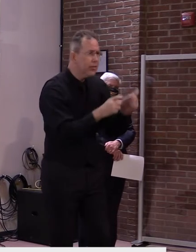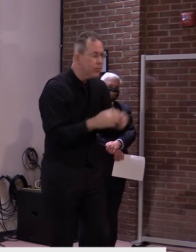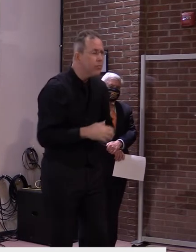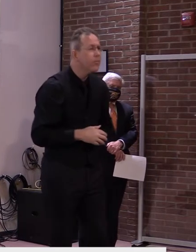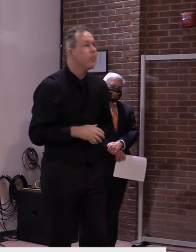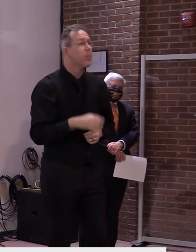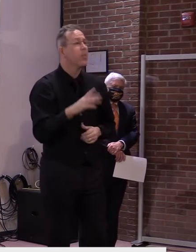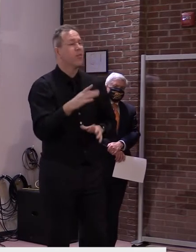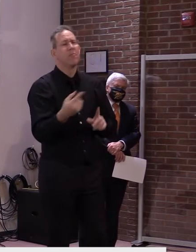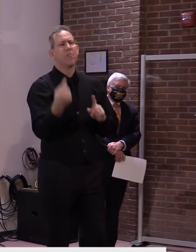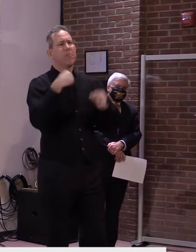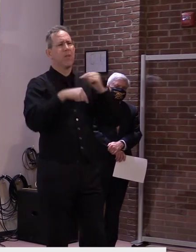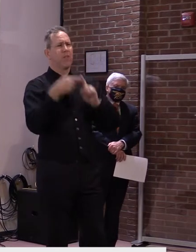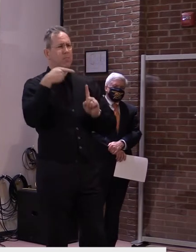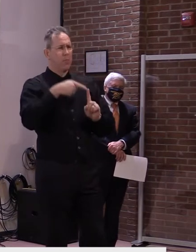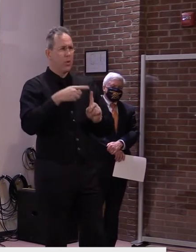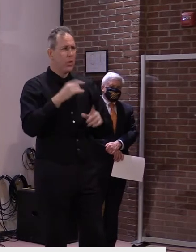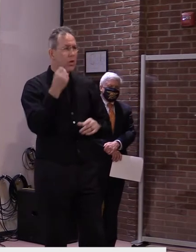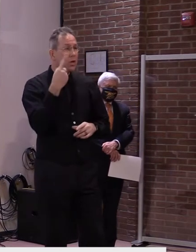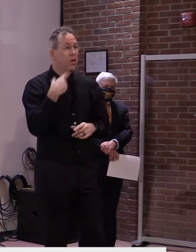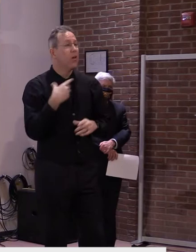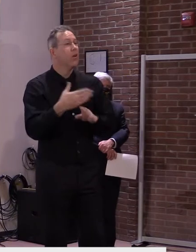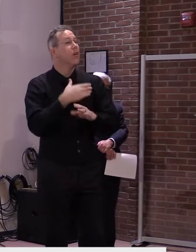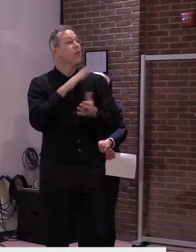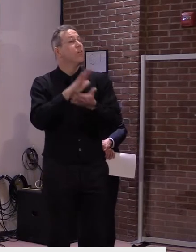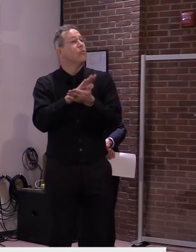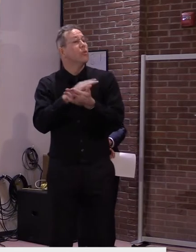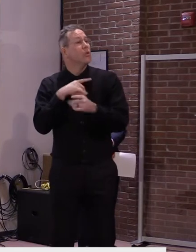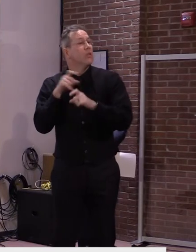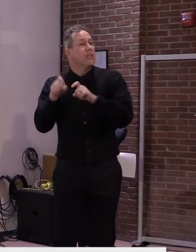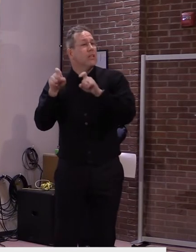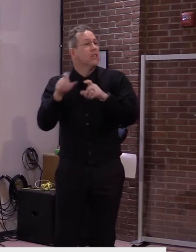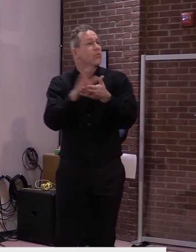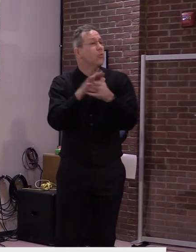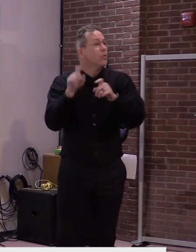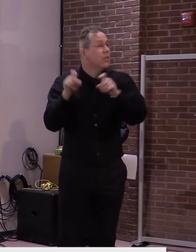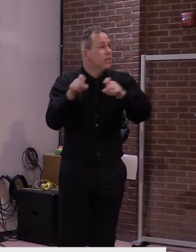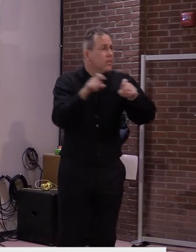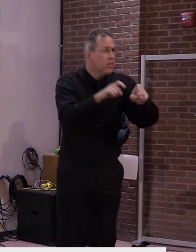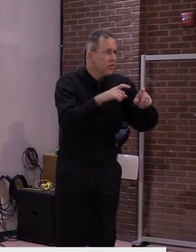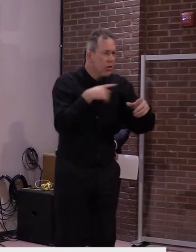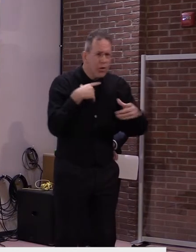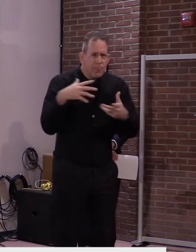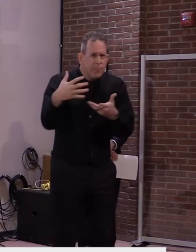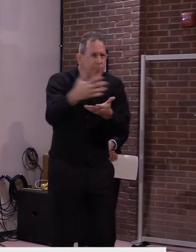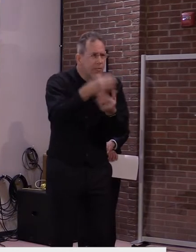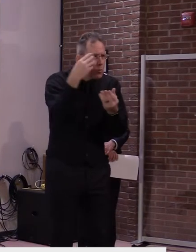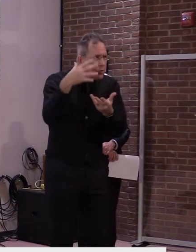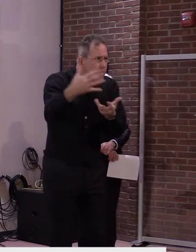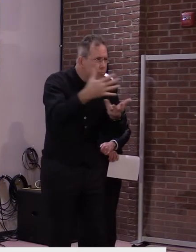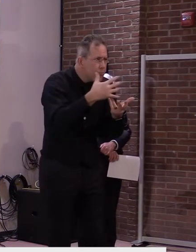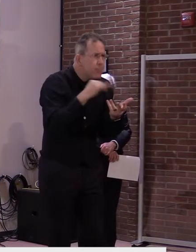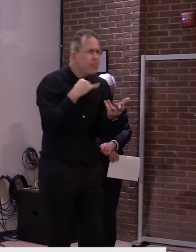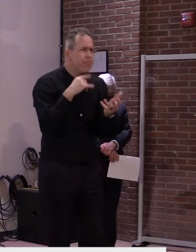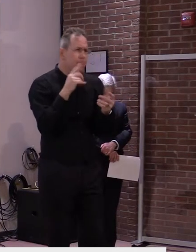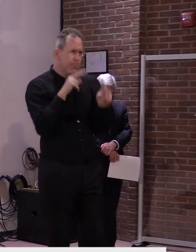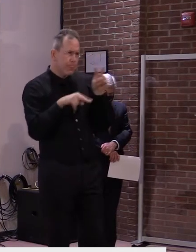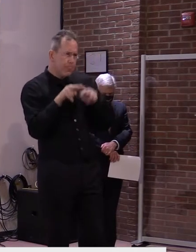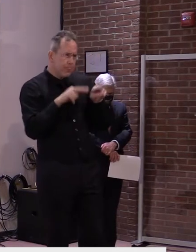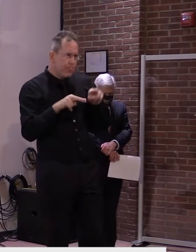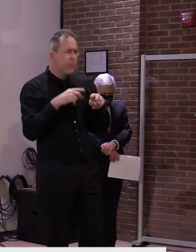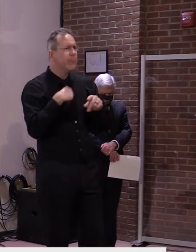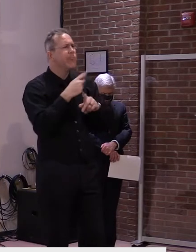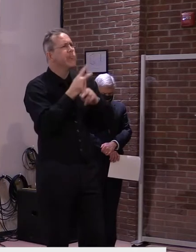continue to use it in the coming months. The data from the testing is just one indicator that helps us understand the conditions of the virus in both our schools